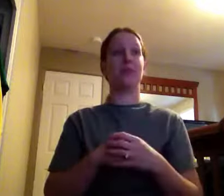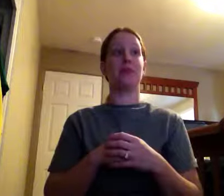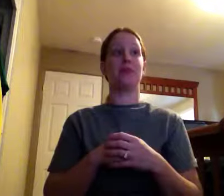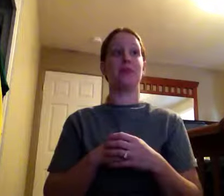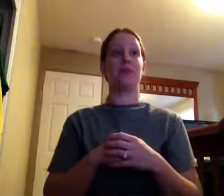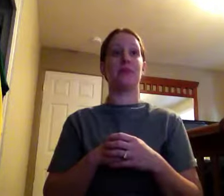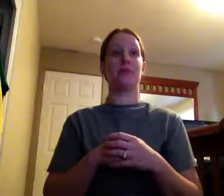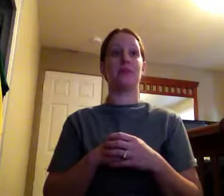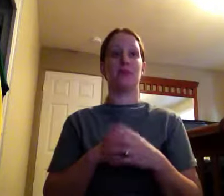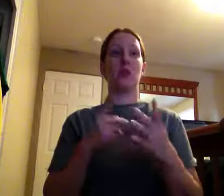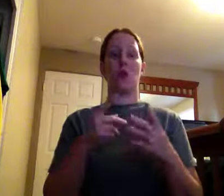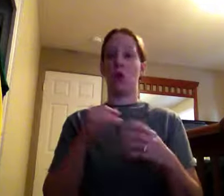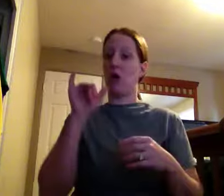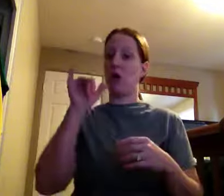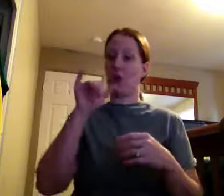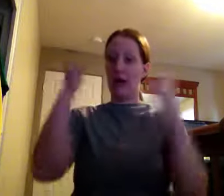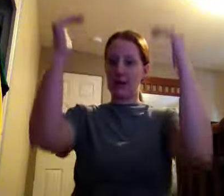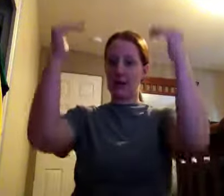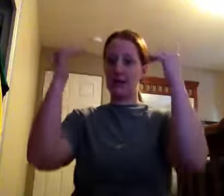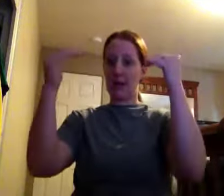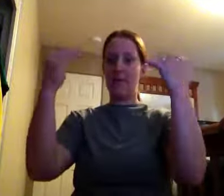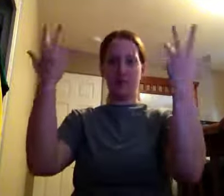we've done this step, right? That's